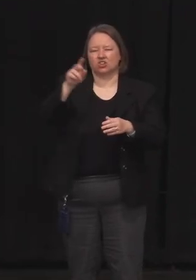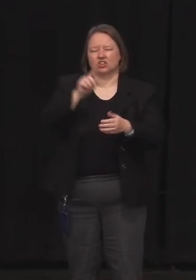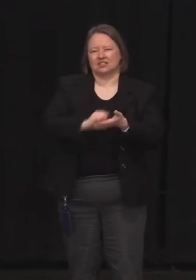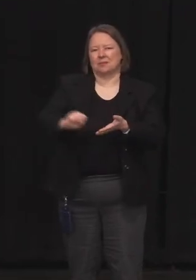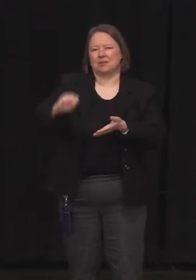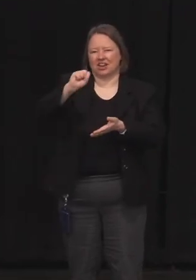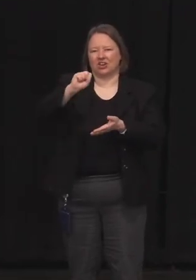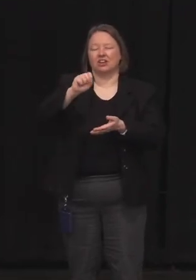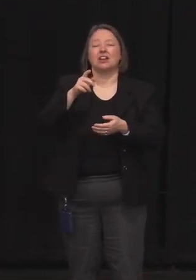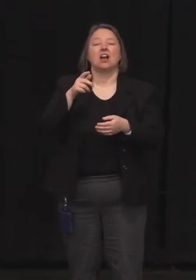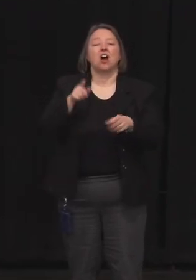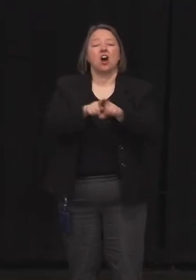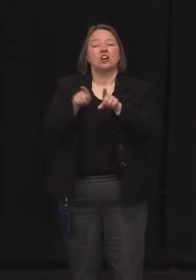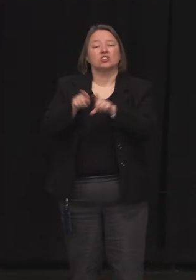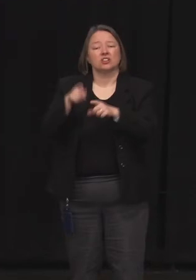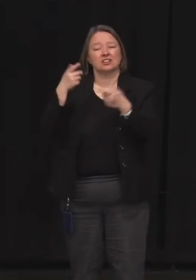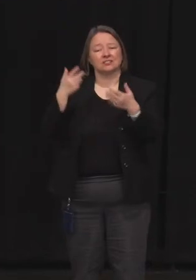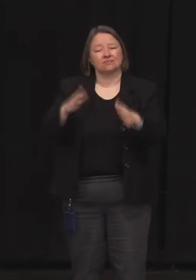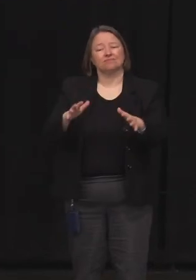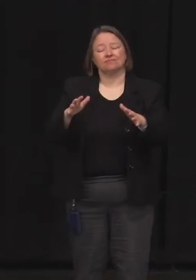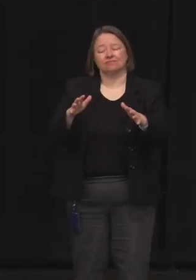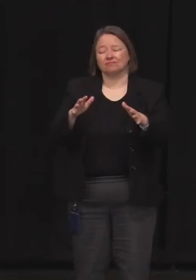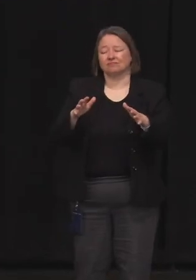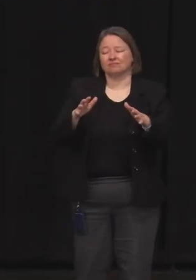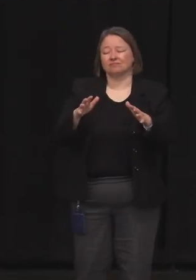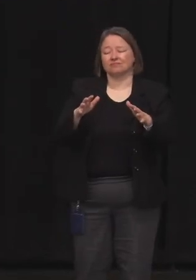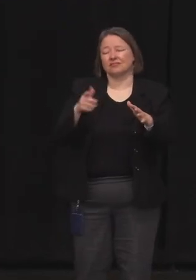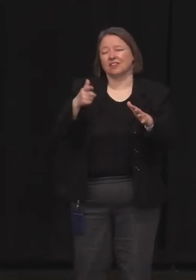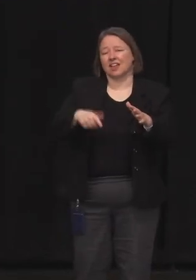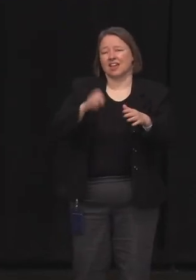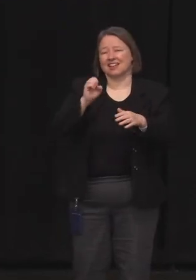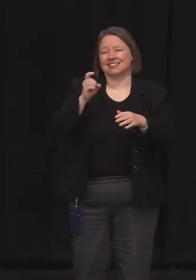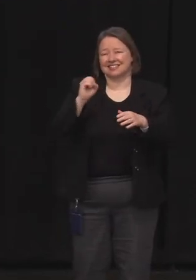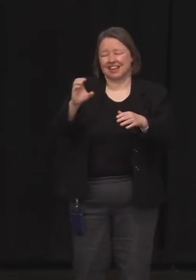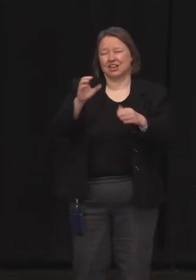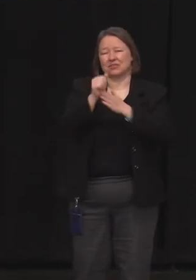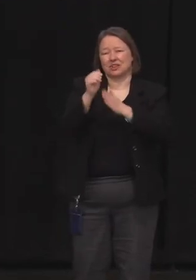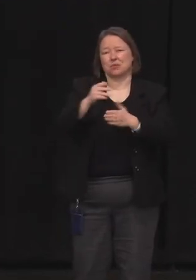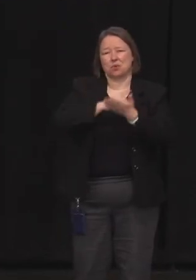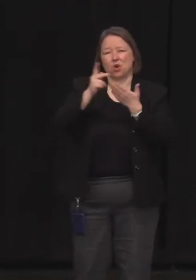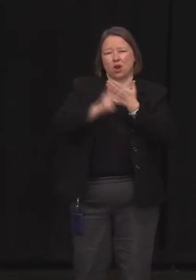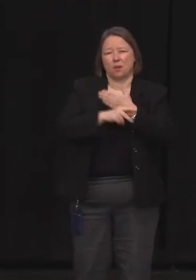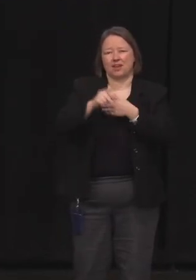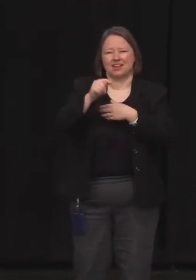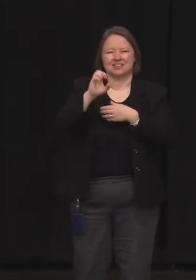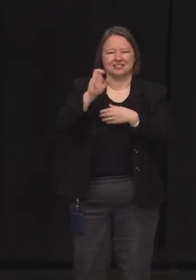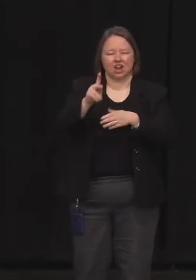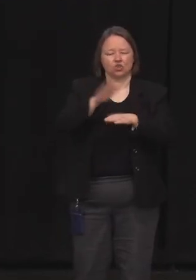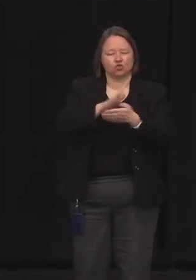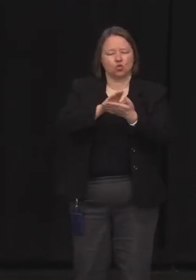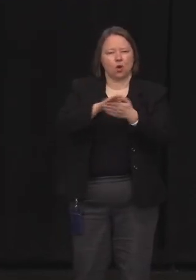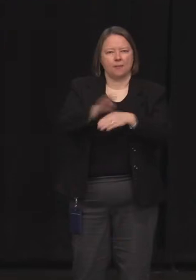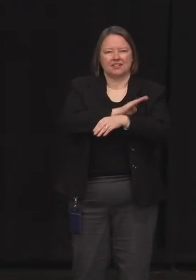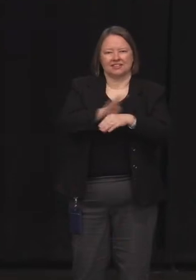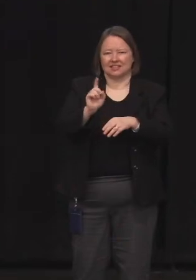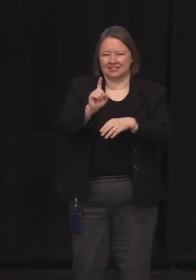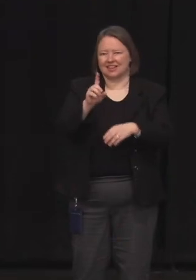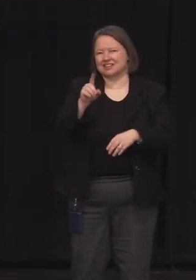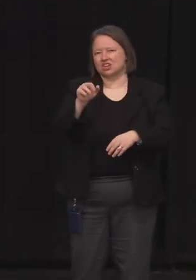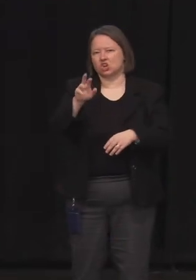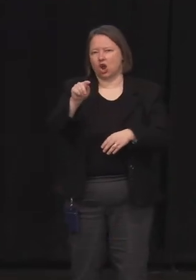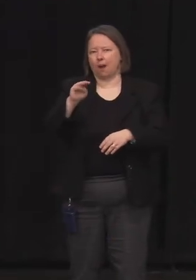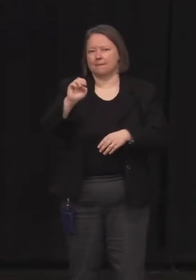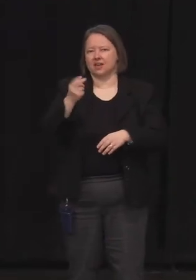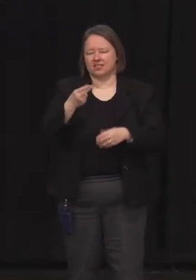Seminary. He has also completed executive leadership programs at Tuck School of Business at Dartmouth,